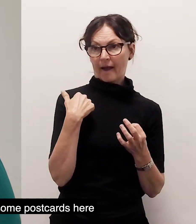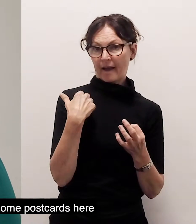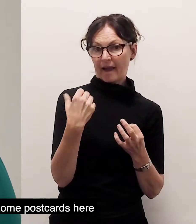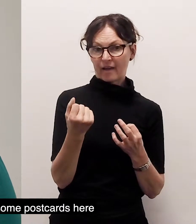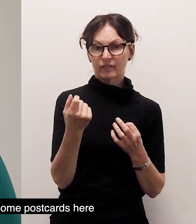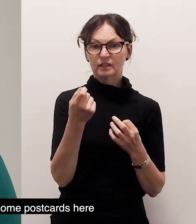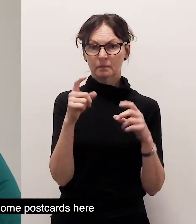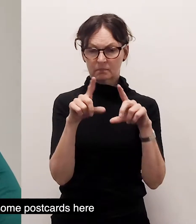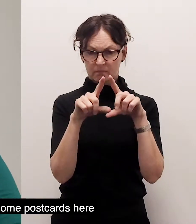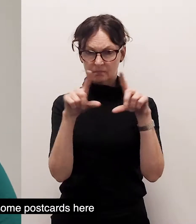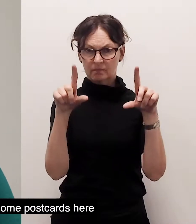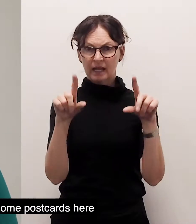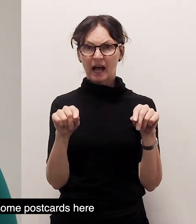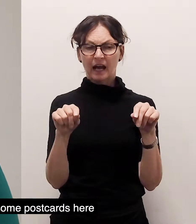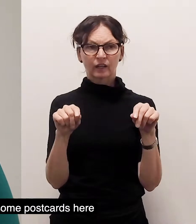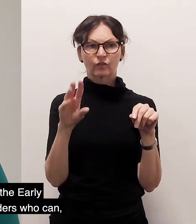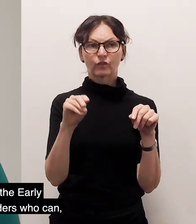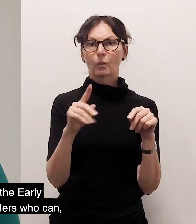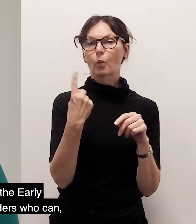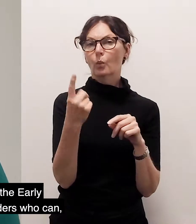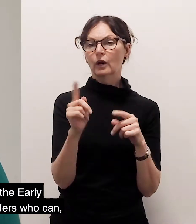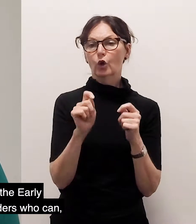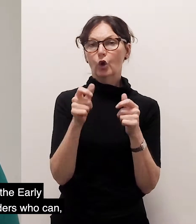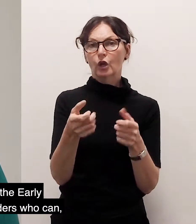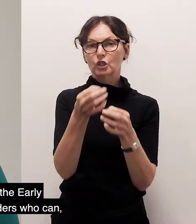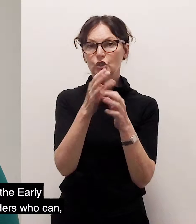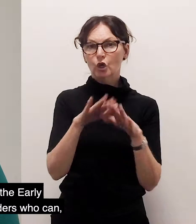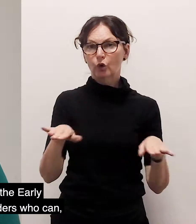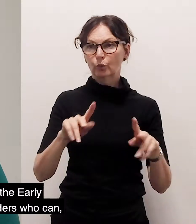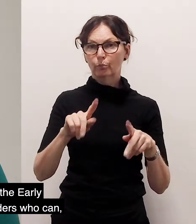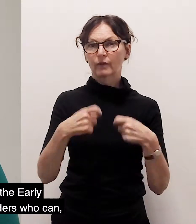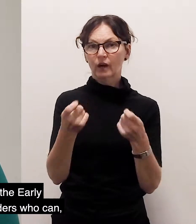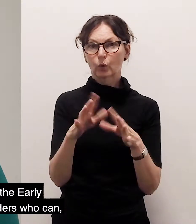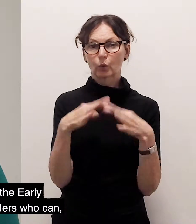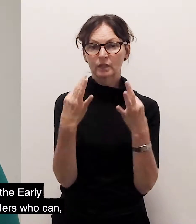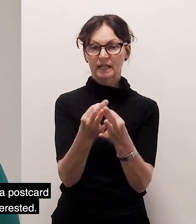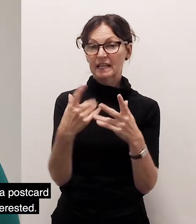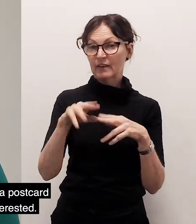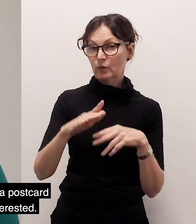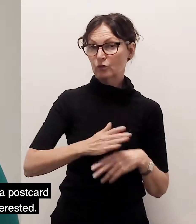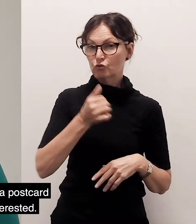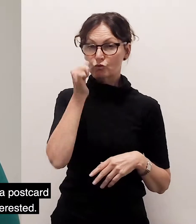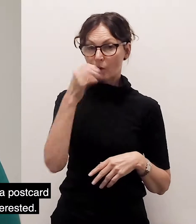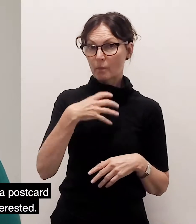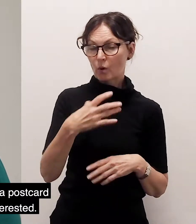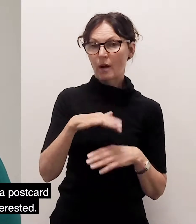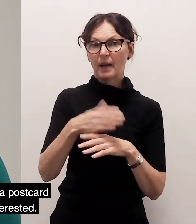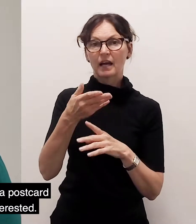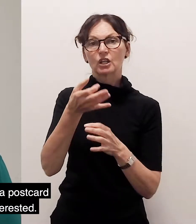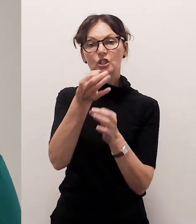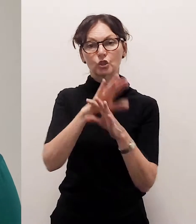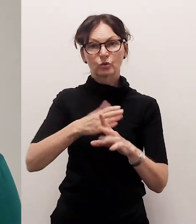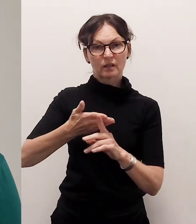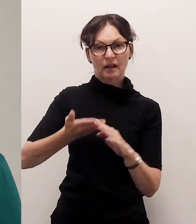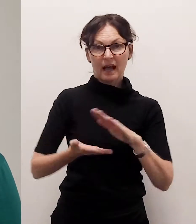Okay, because I have some postcards here from one of the early childhood providers who you can take a postcard if you're